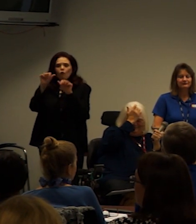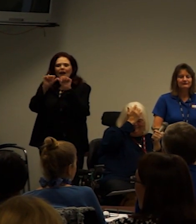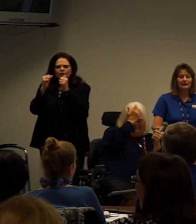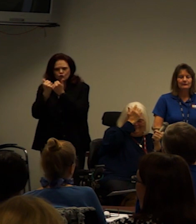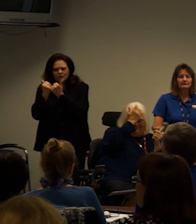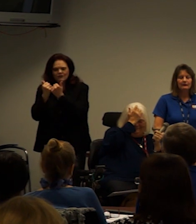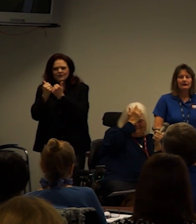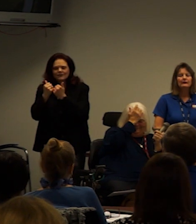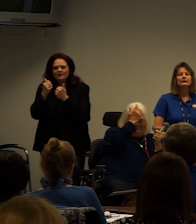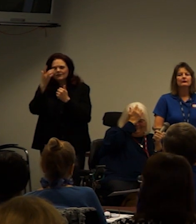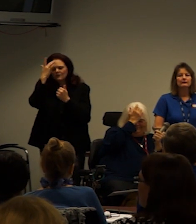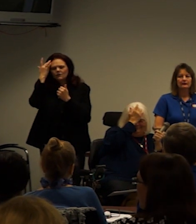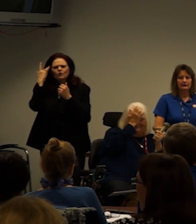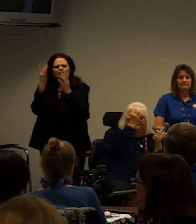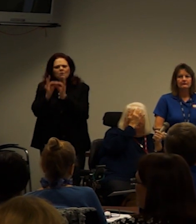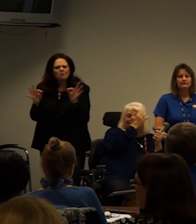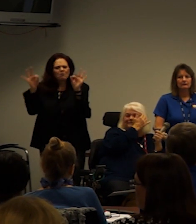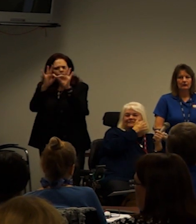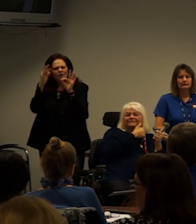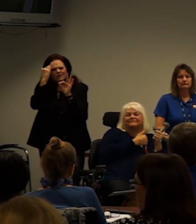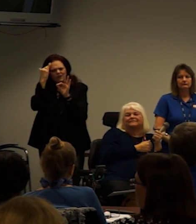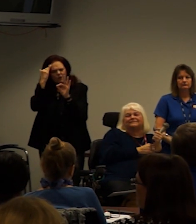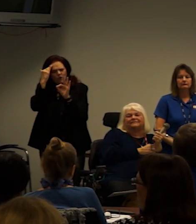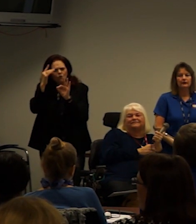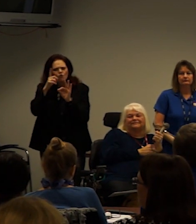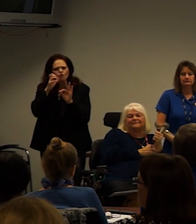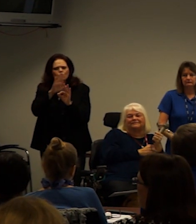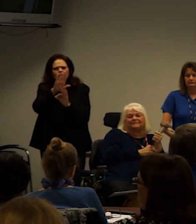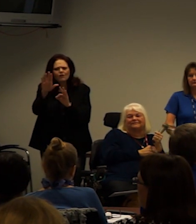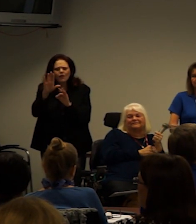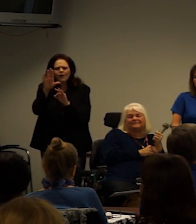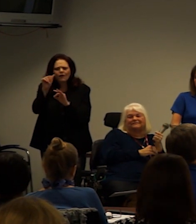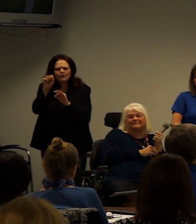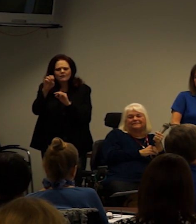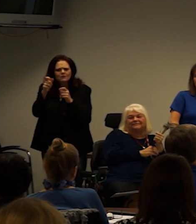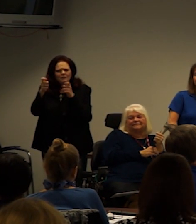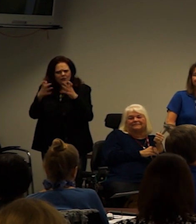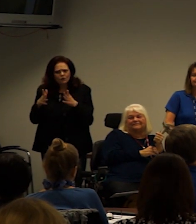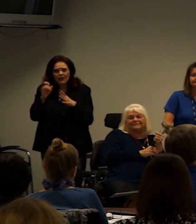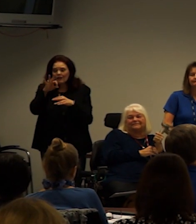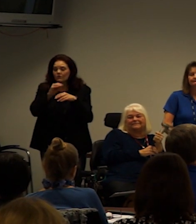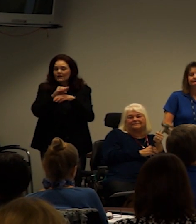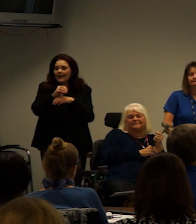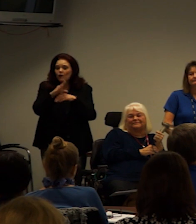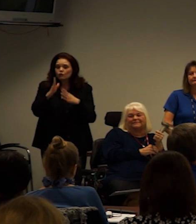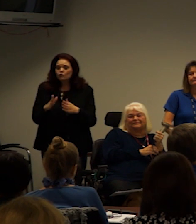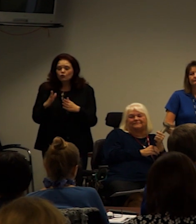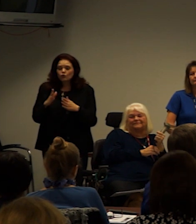right. It is vitally important that they know who the case manager are. Right. Because even if their counselor goes